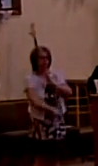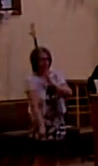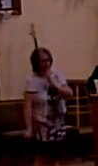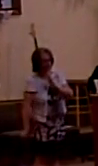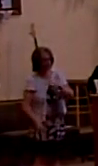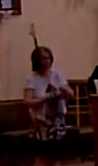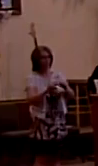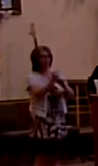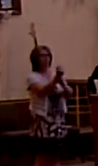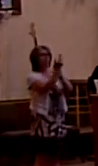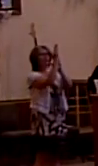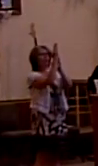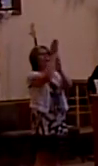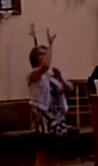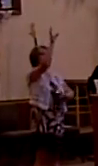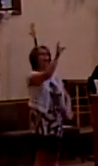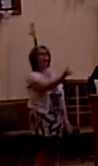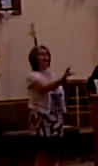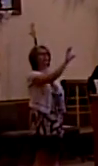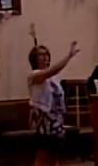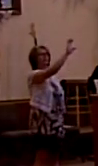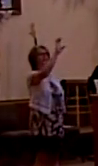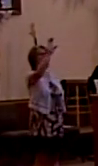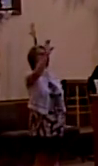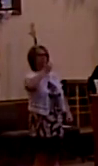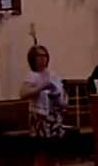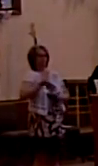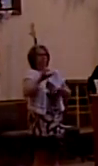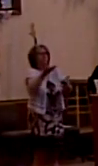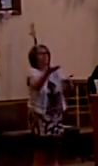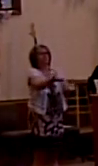the cross, it all changes.